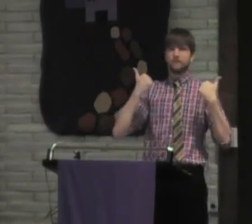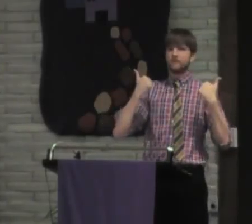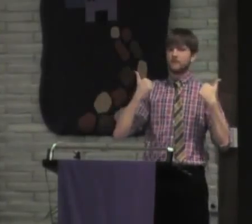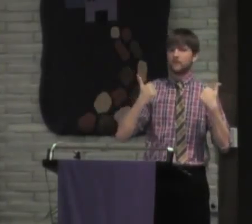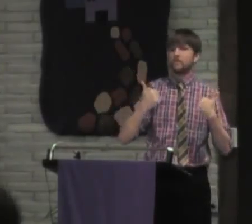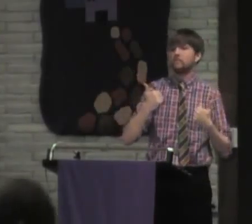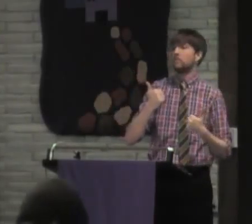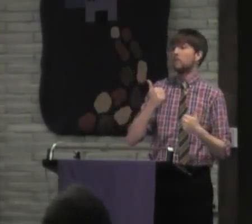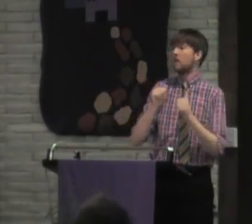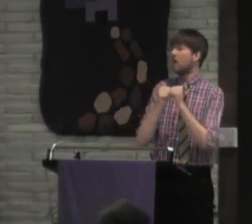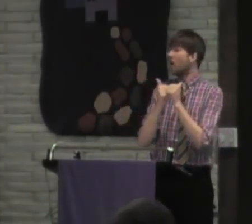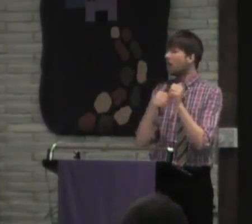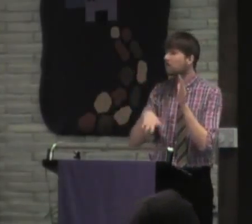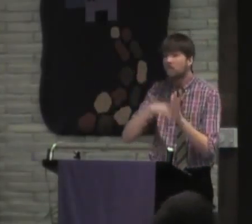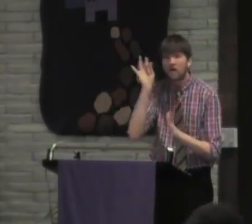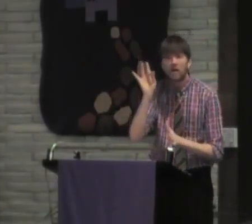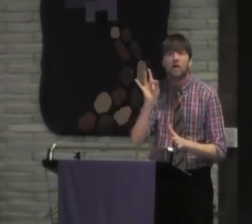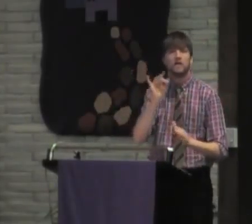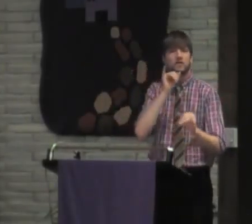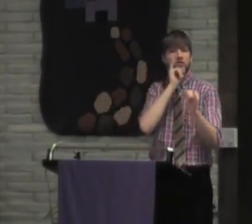constantly changing throughout our lives.